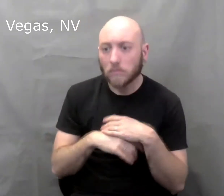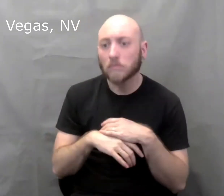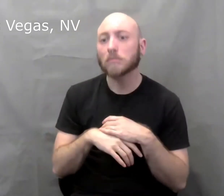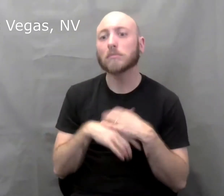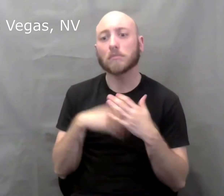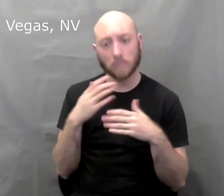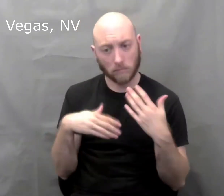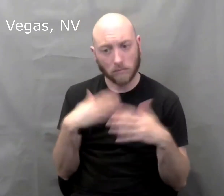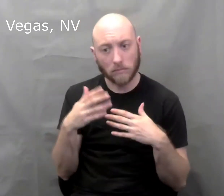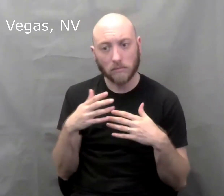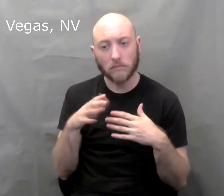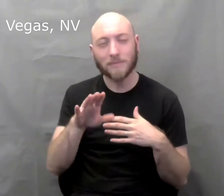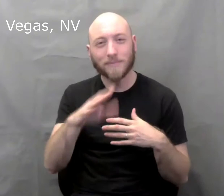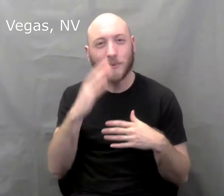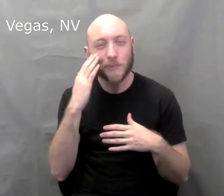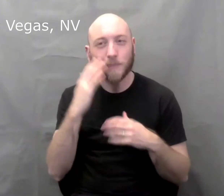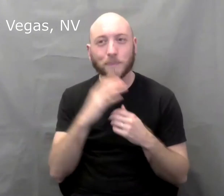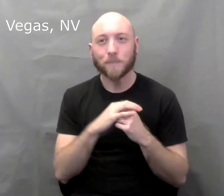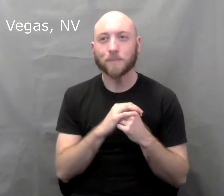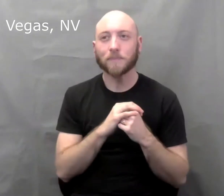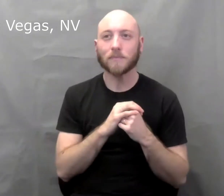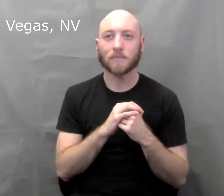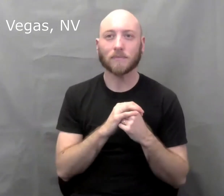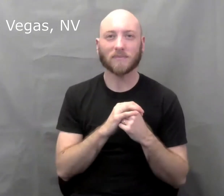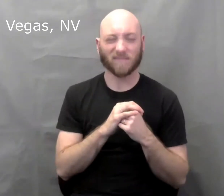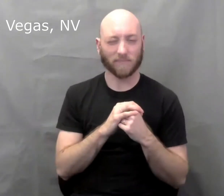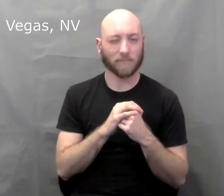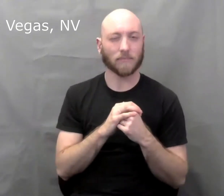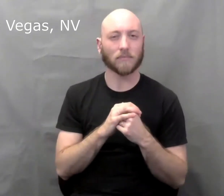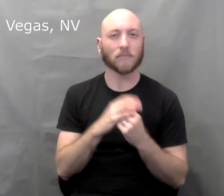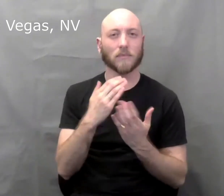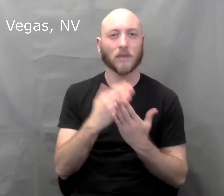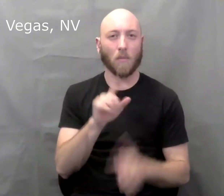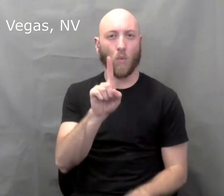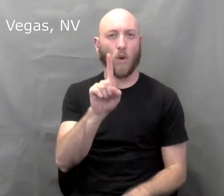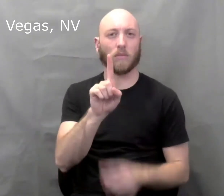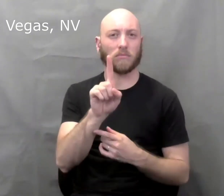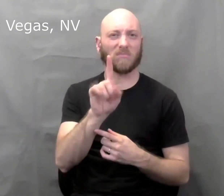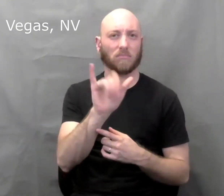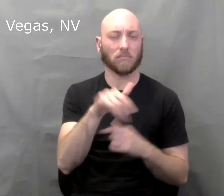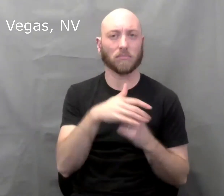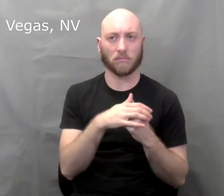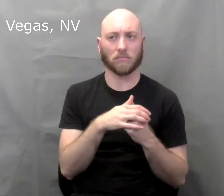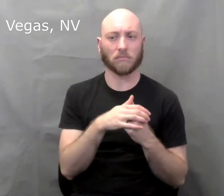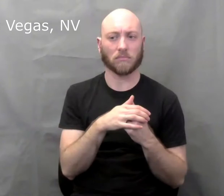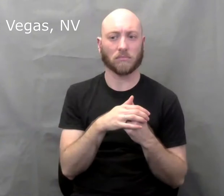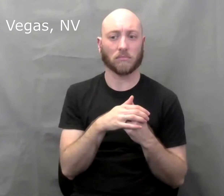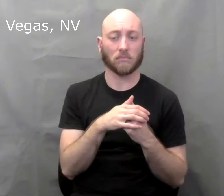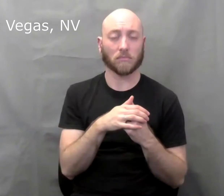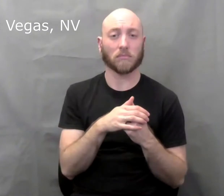the concept of step one, I knew for a very long time that I was powerless